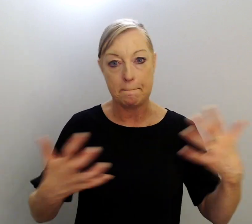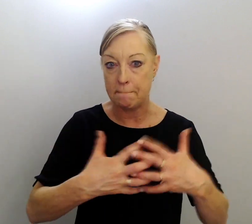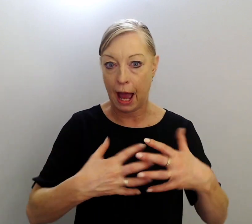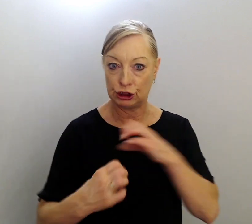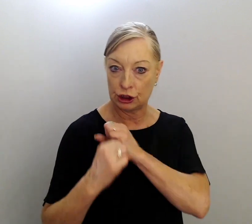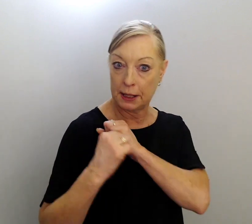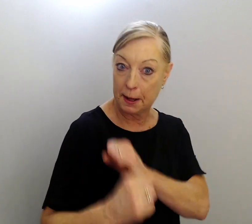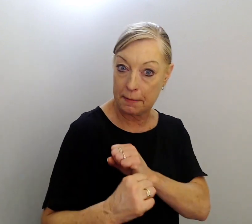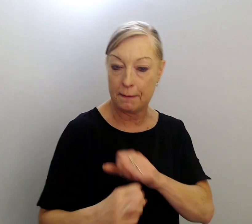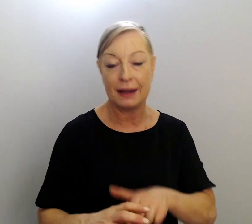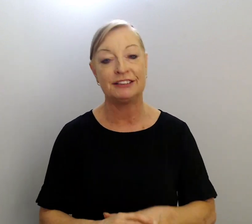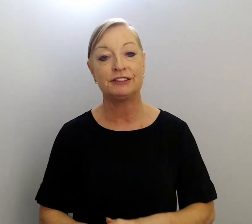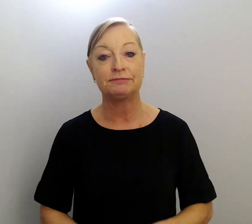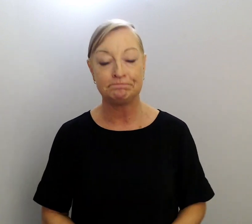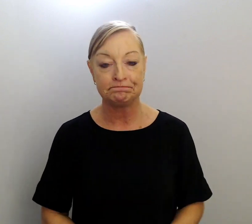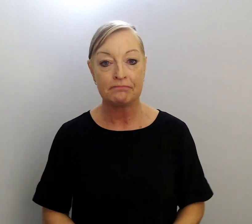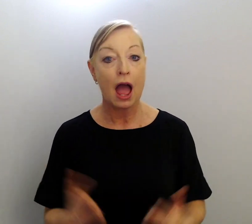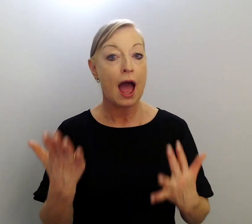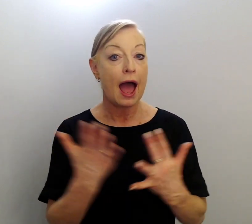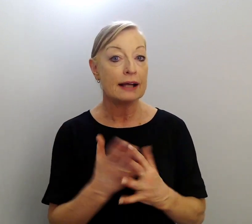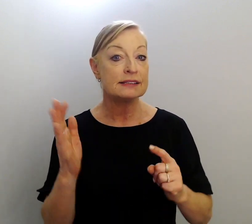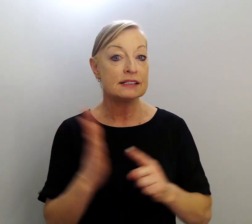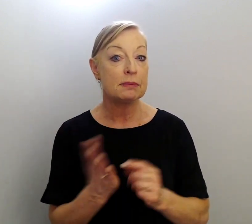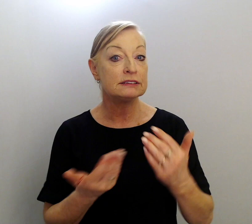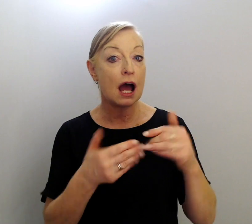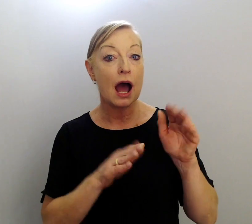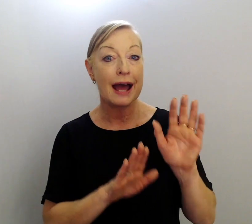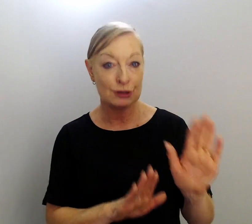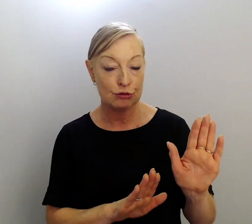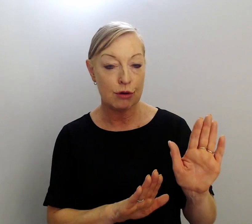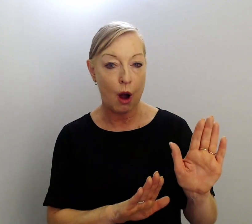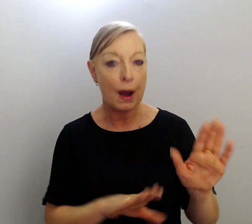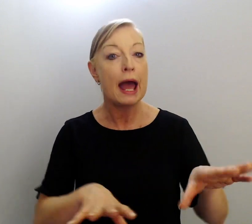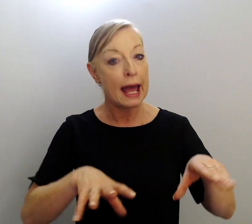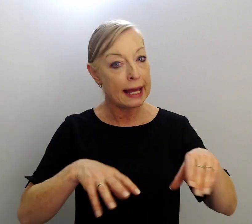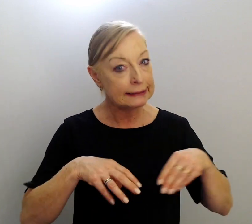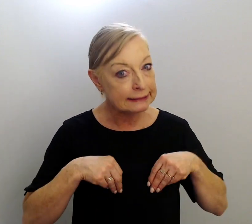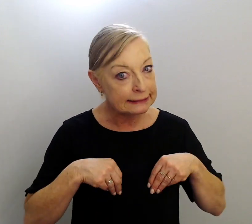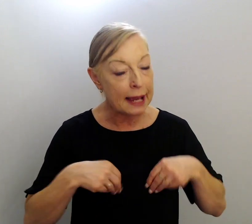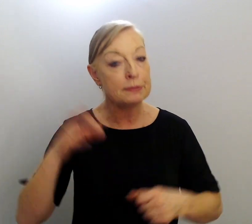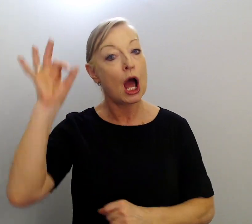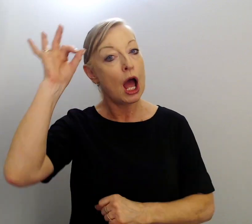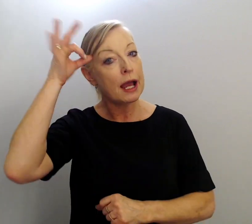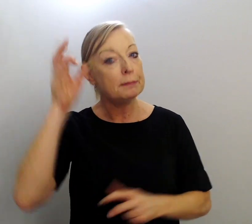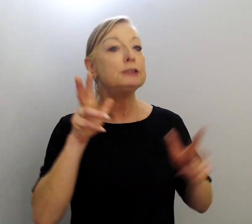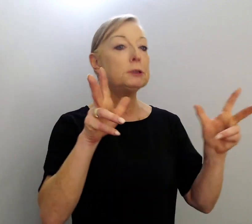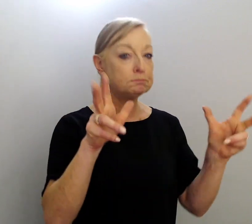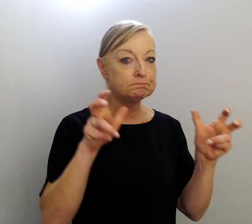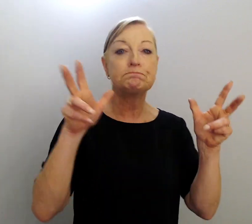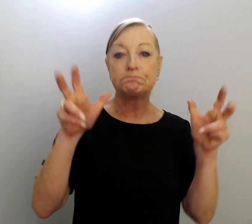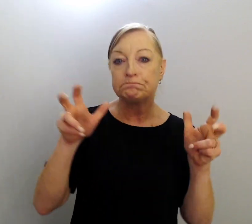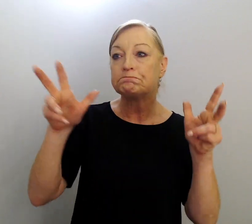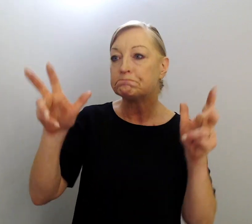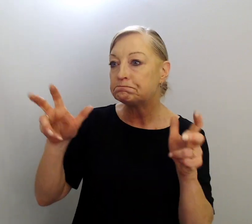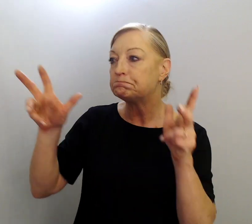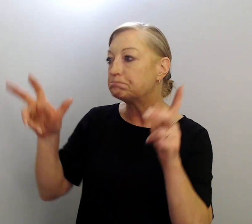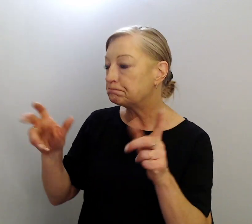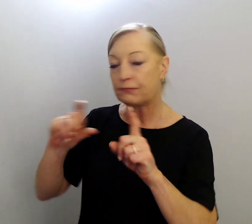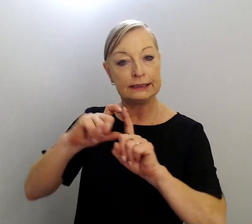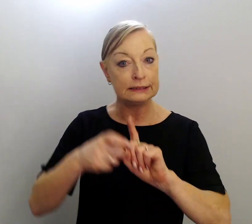not yet fulfilled its obligations. Access Matters Aotearoa understands that the committee listened to